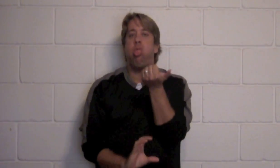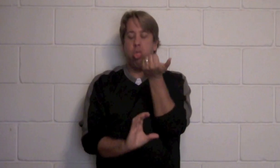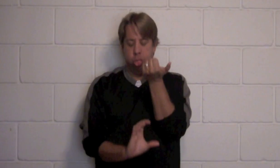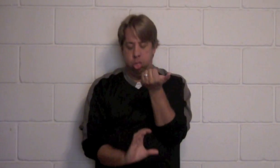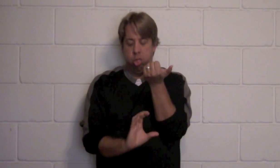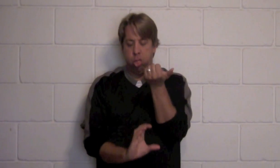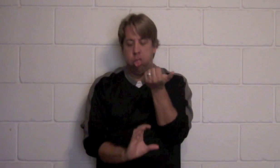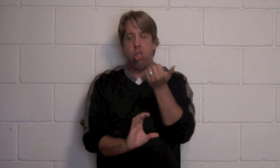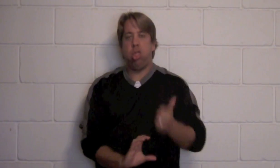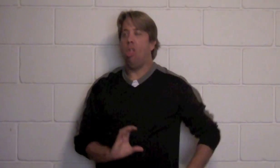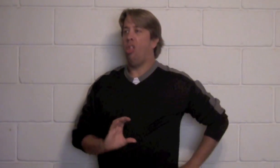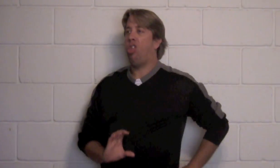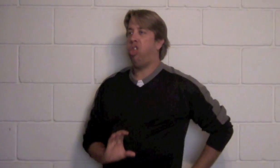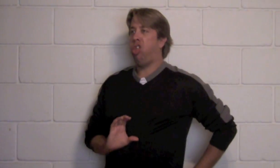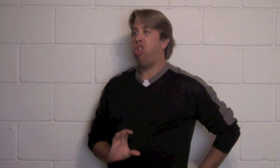It just sits there.